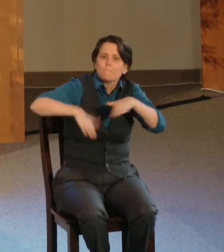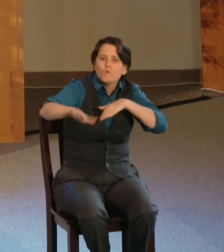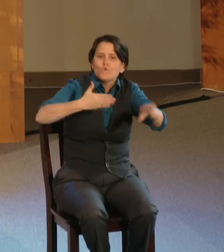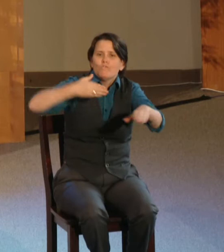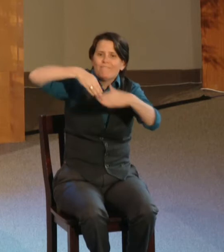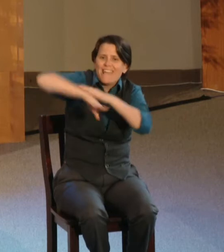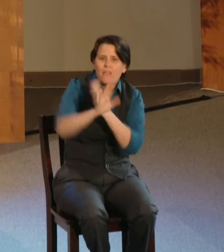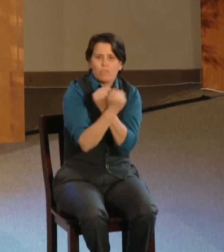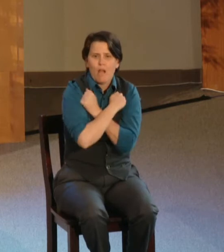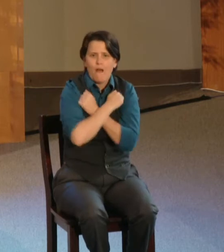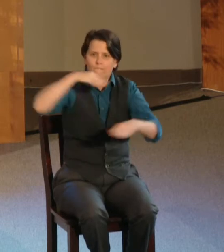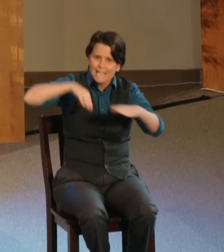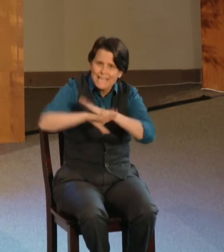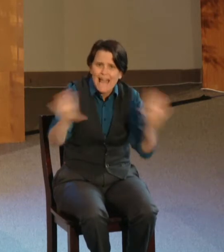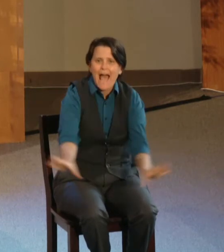action.